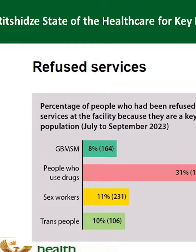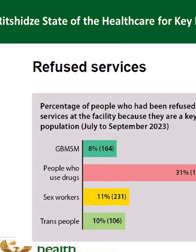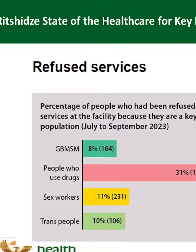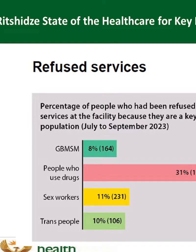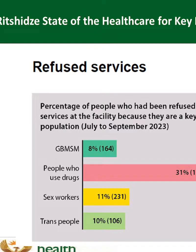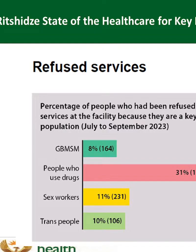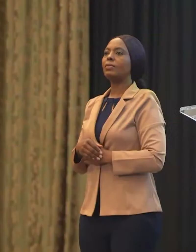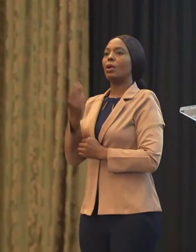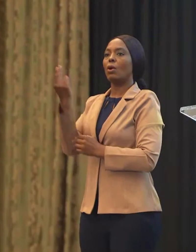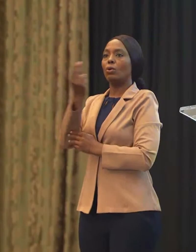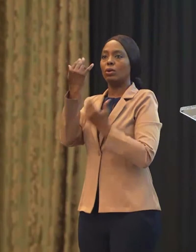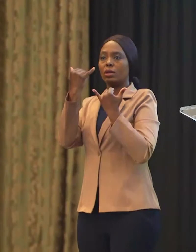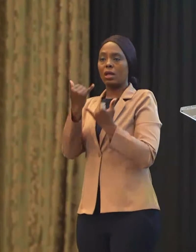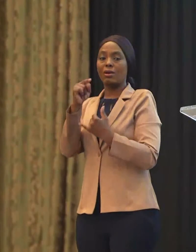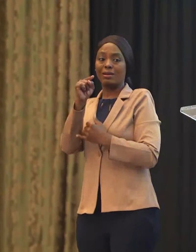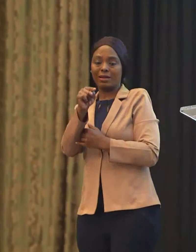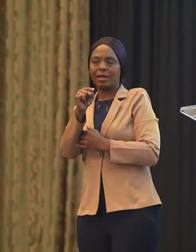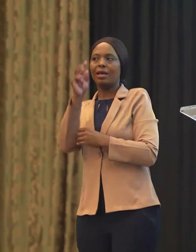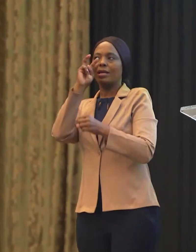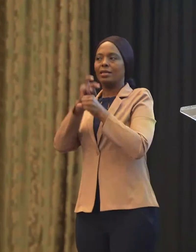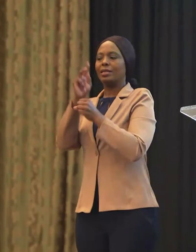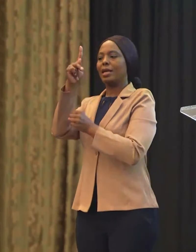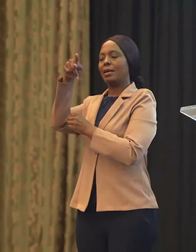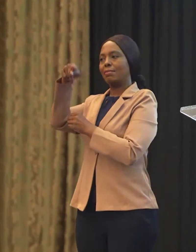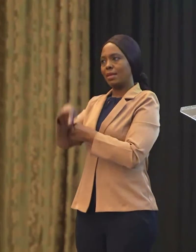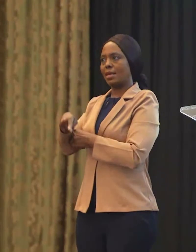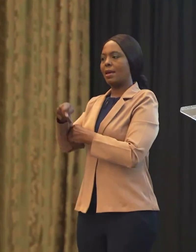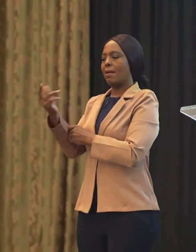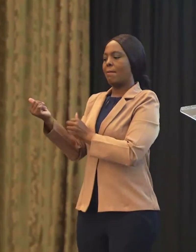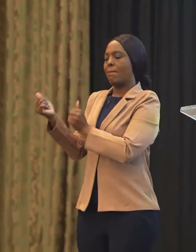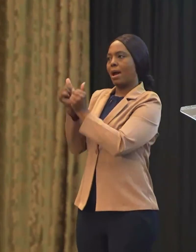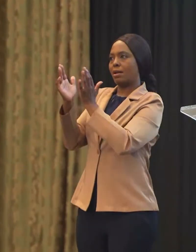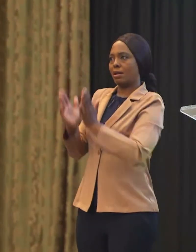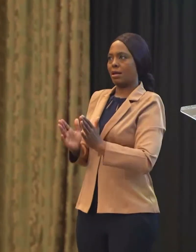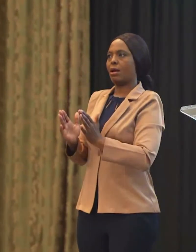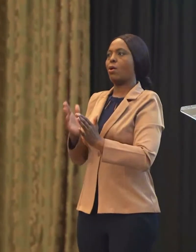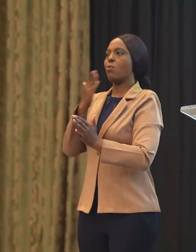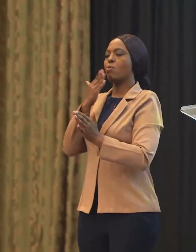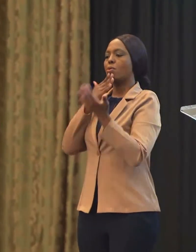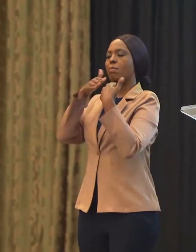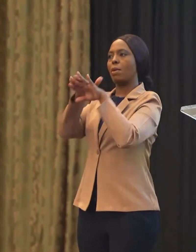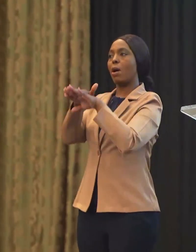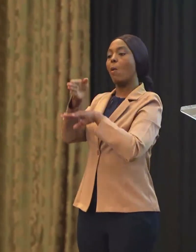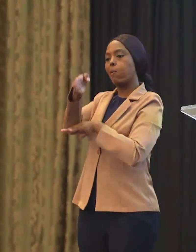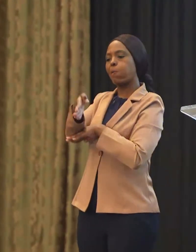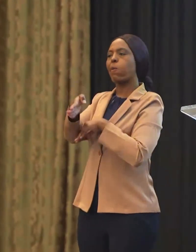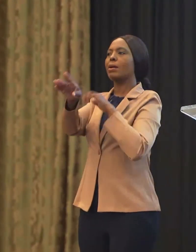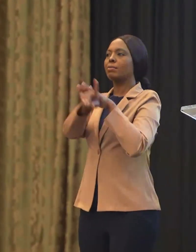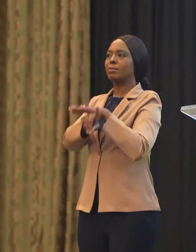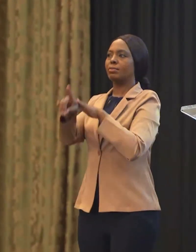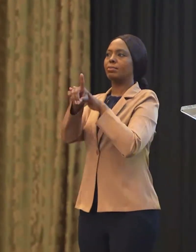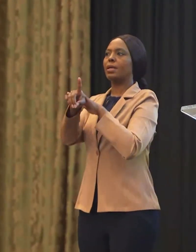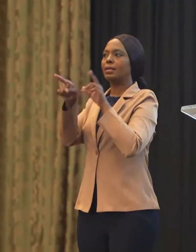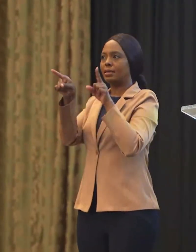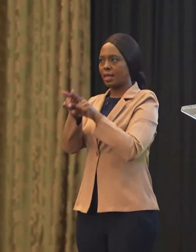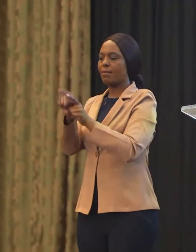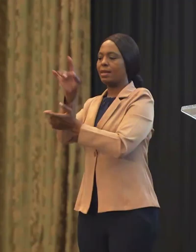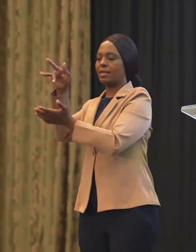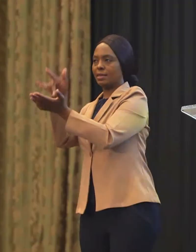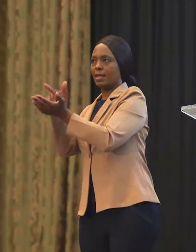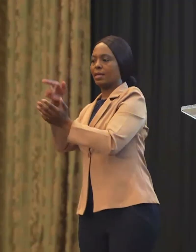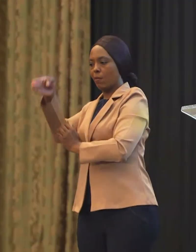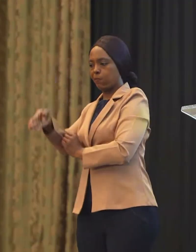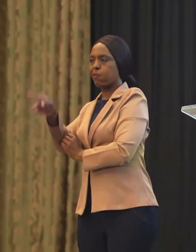want the posters of the KP partners who are implementing in that district to be available in that facility so